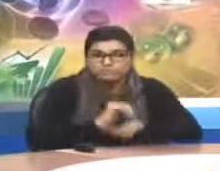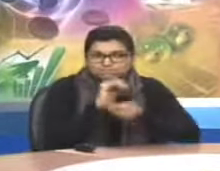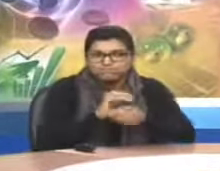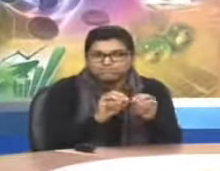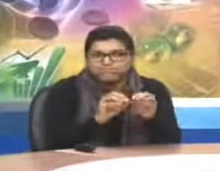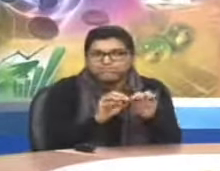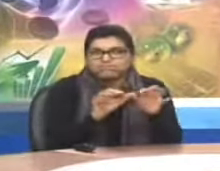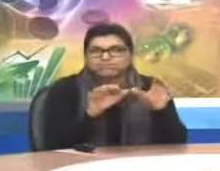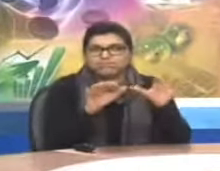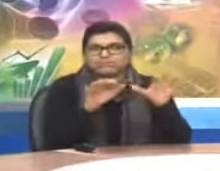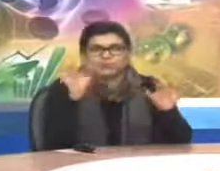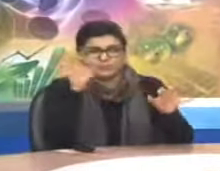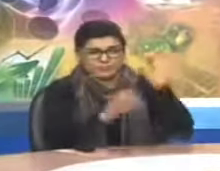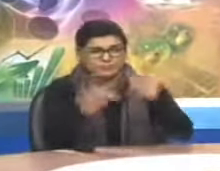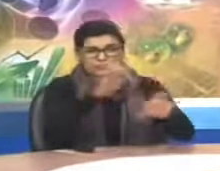till 8.